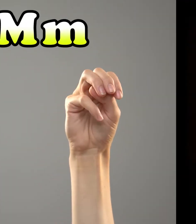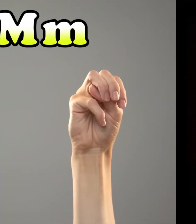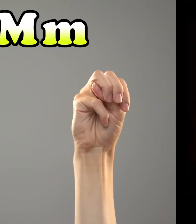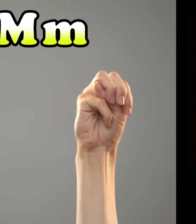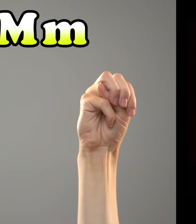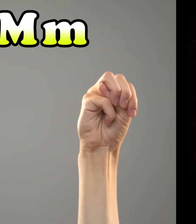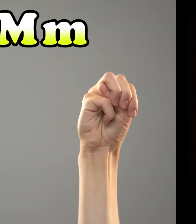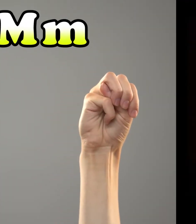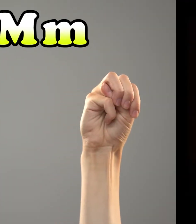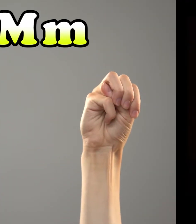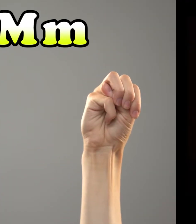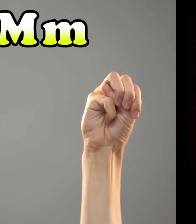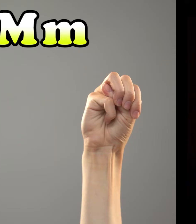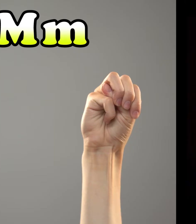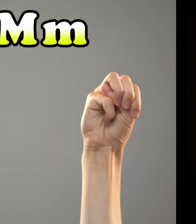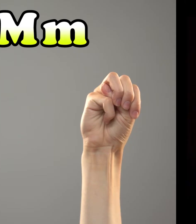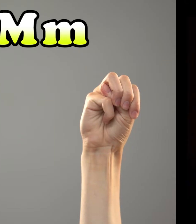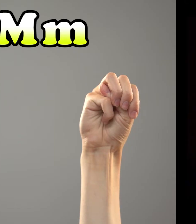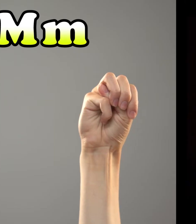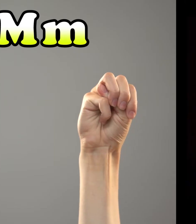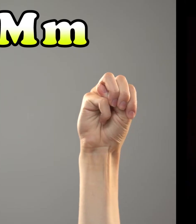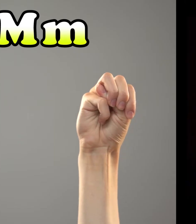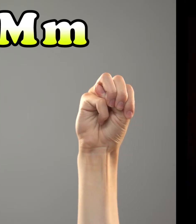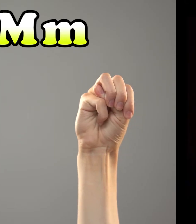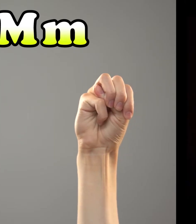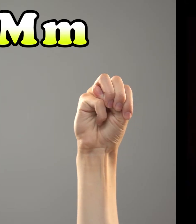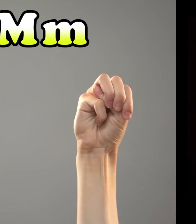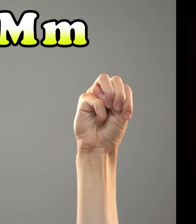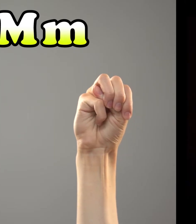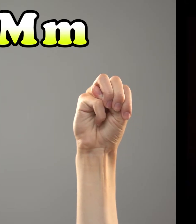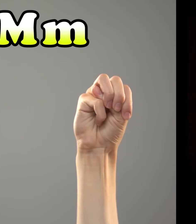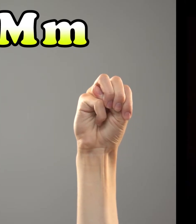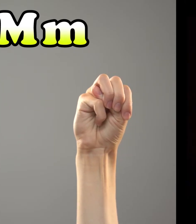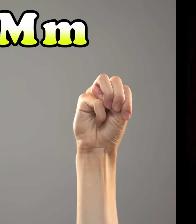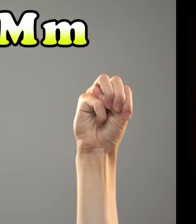M is for moon.